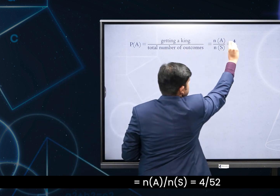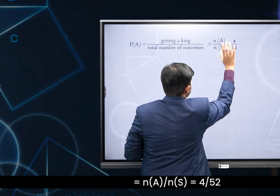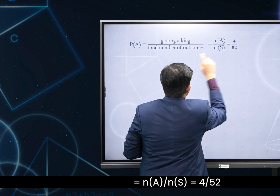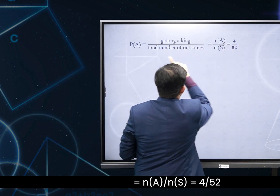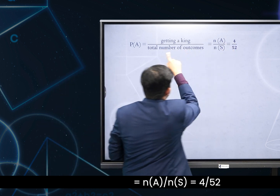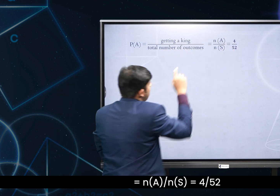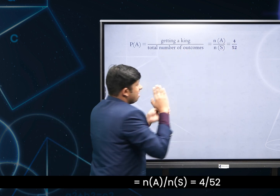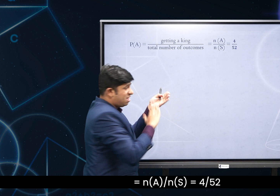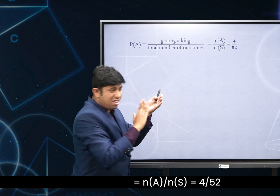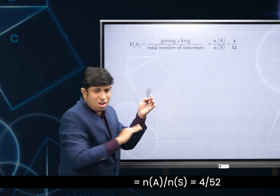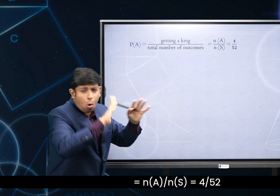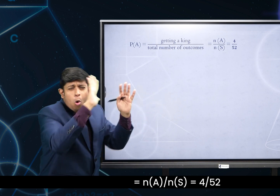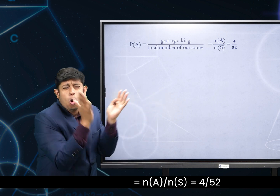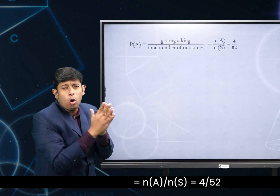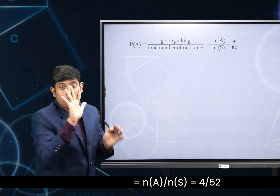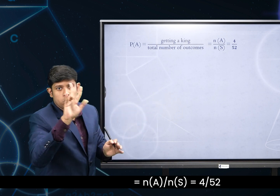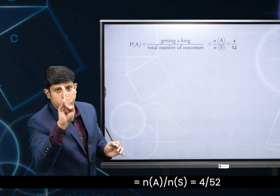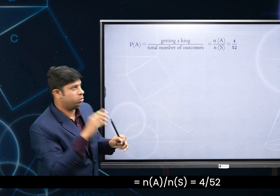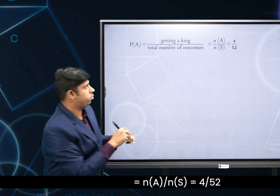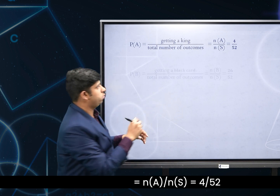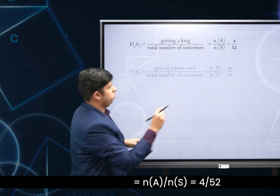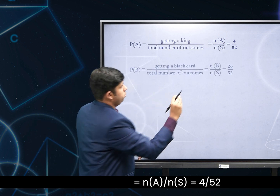which is equal to 4 by 52.